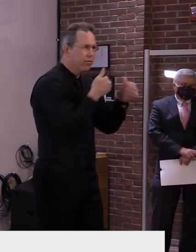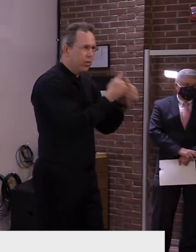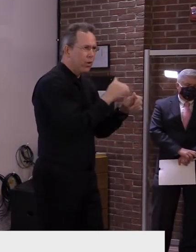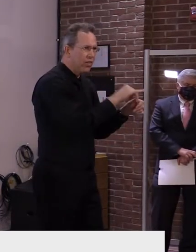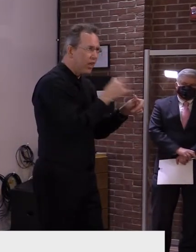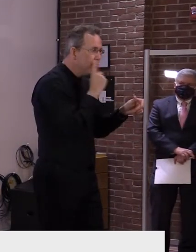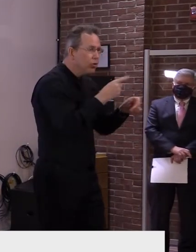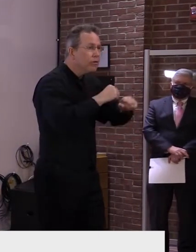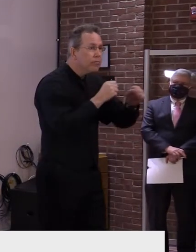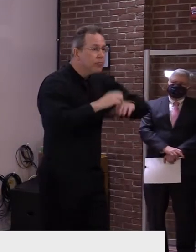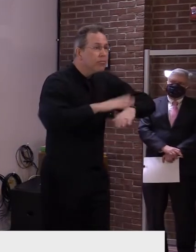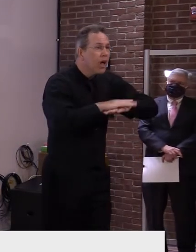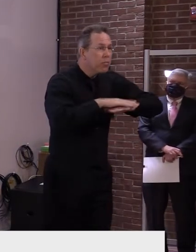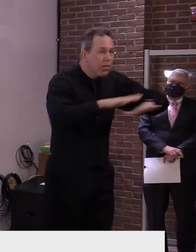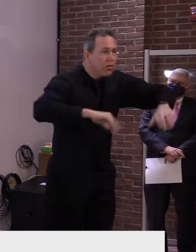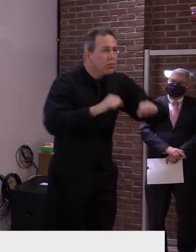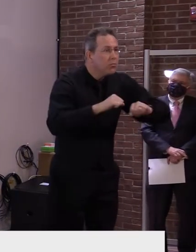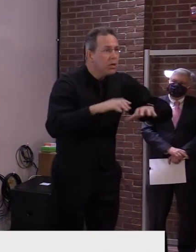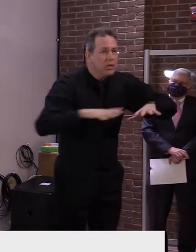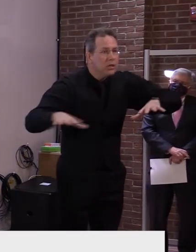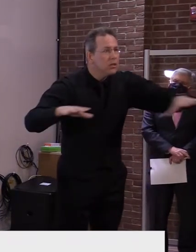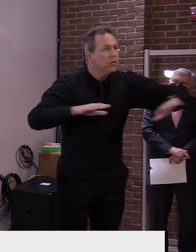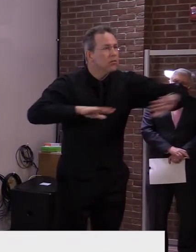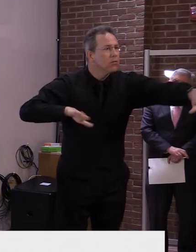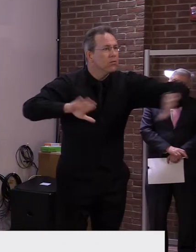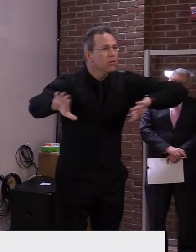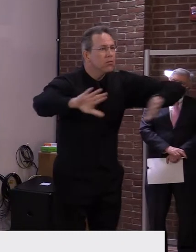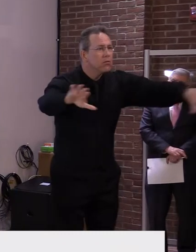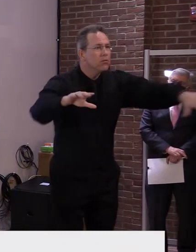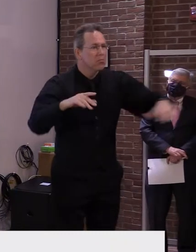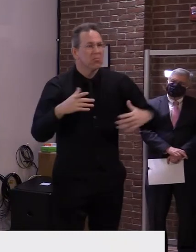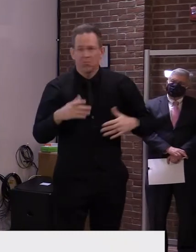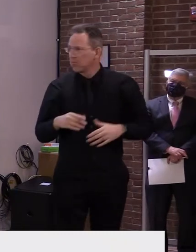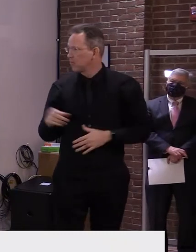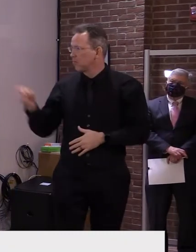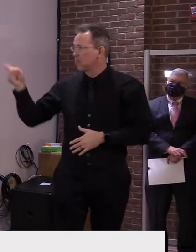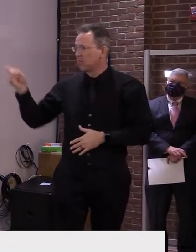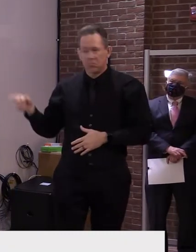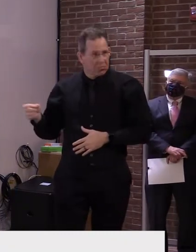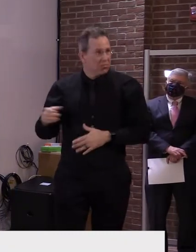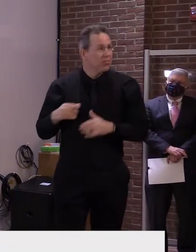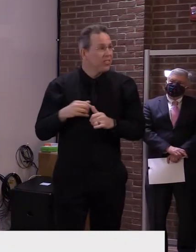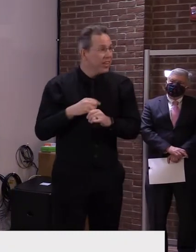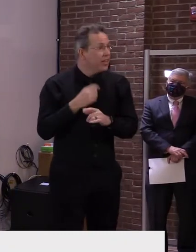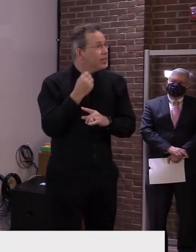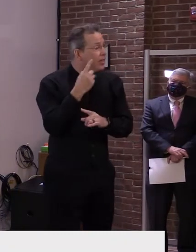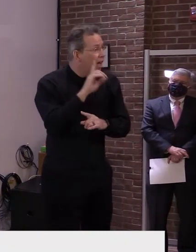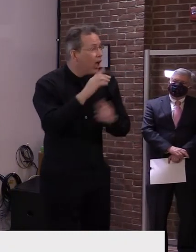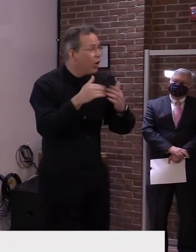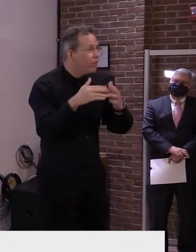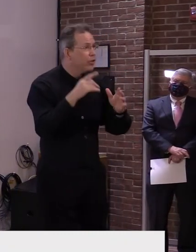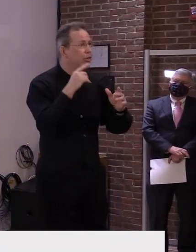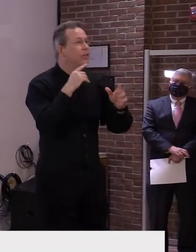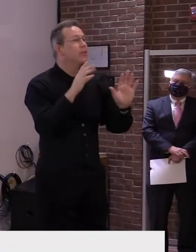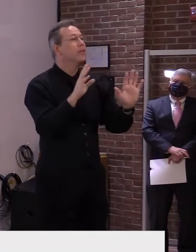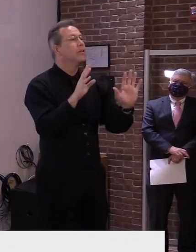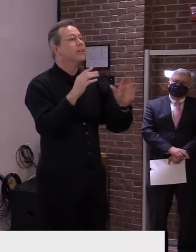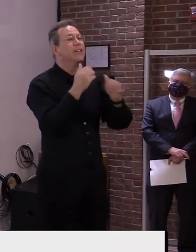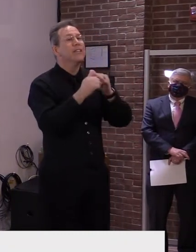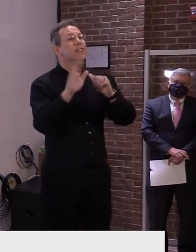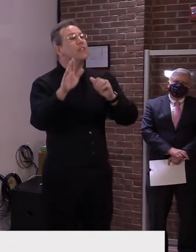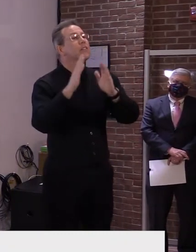followed. There is a caveat, however. Municipalities, by action of their governing